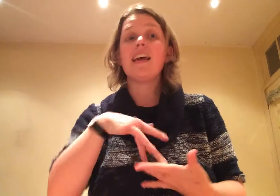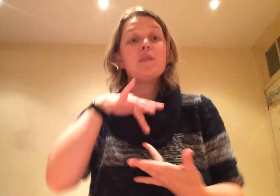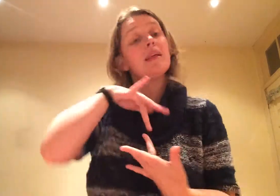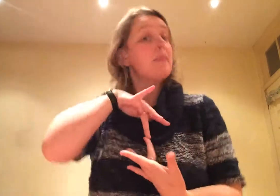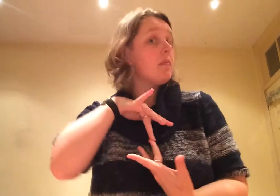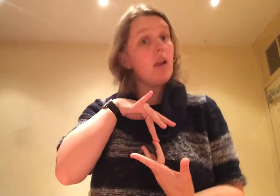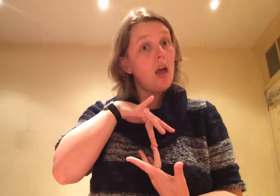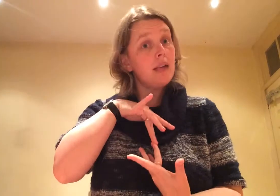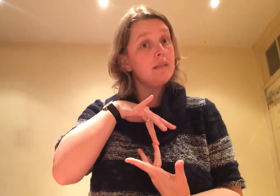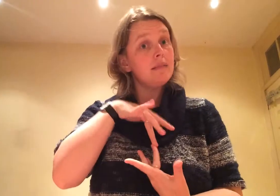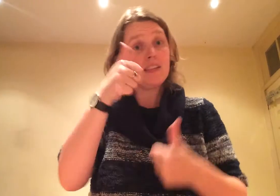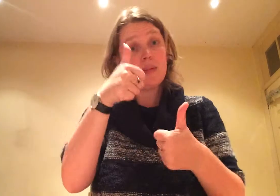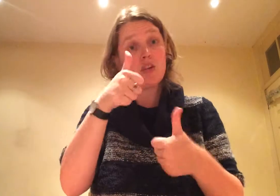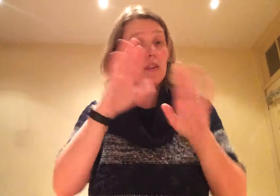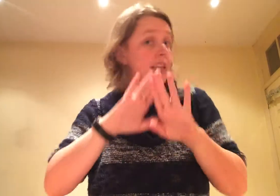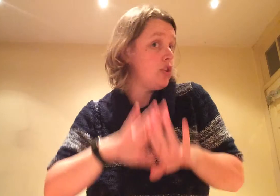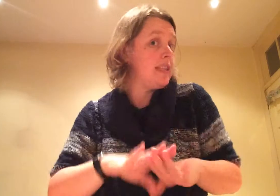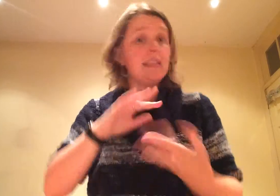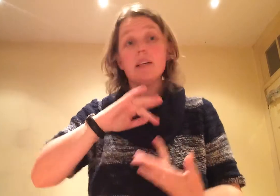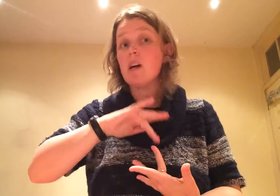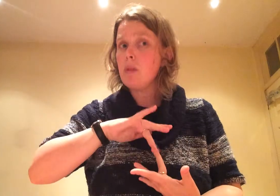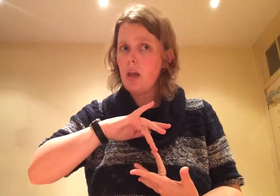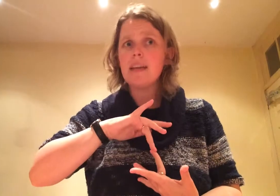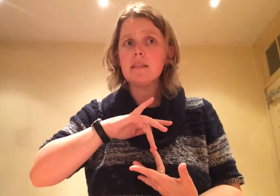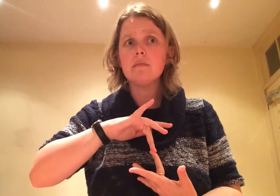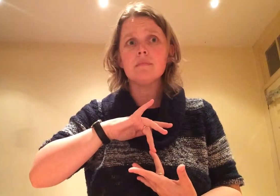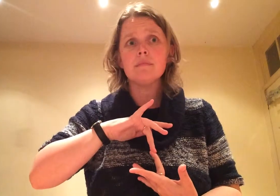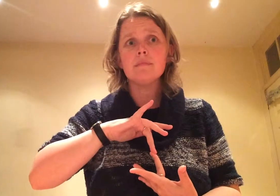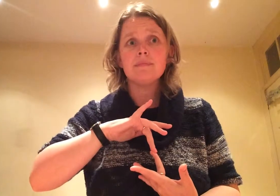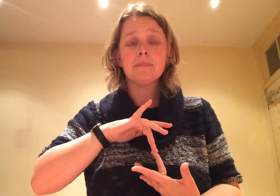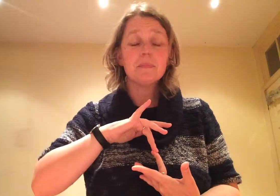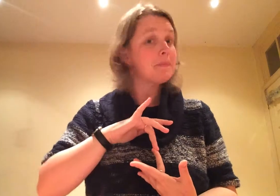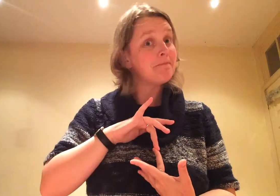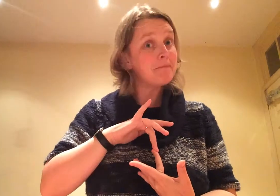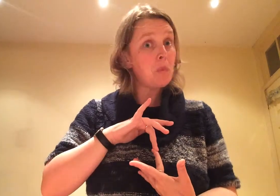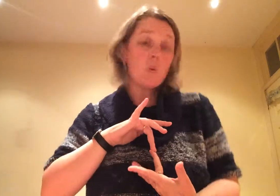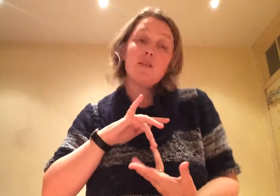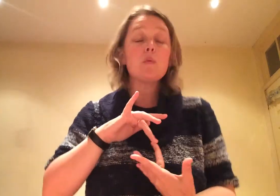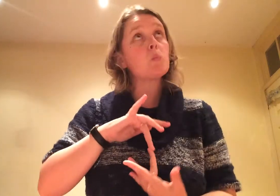and that's being polite, that's being good, that's good sitting. I'm polite. And you should,